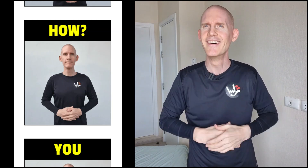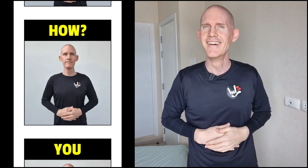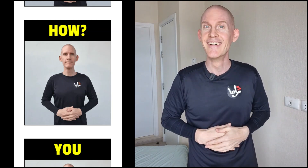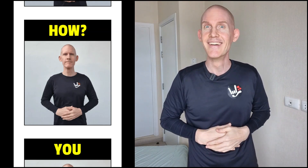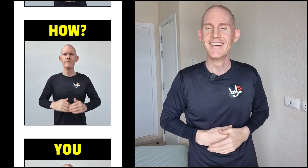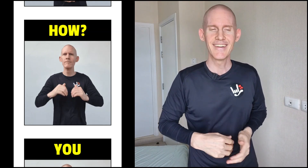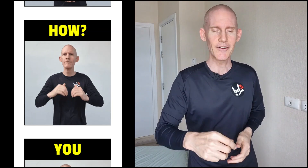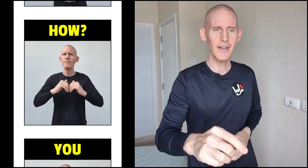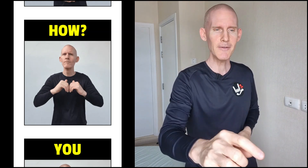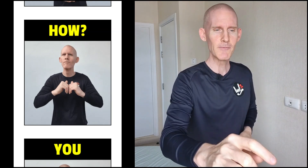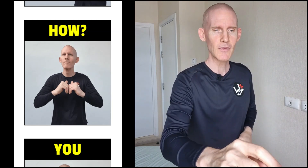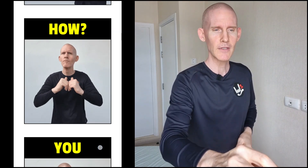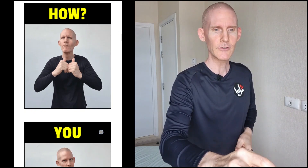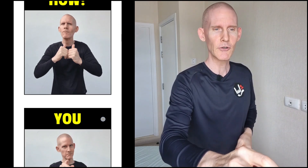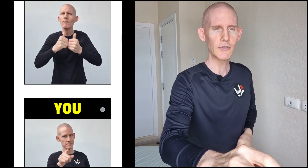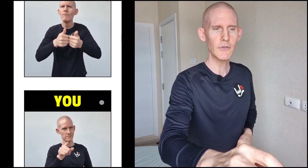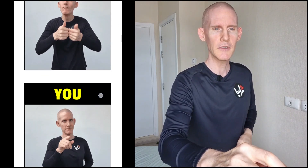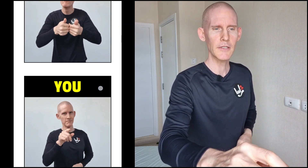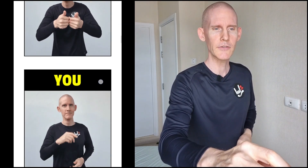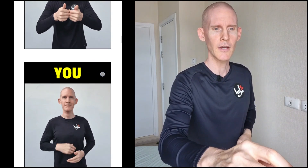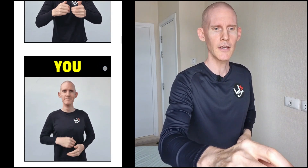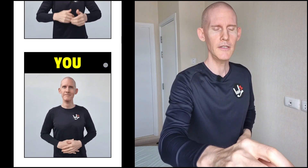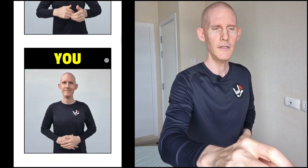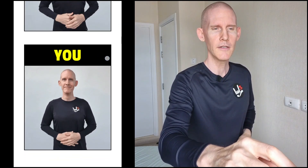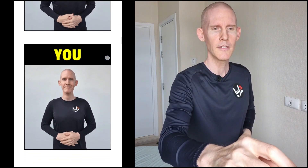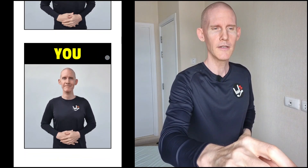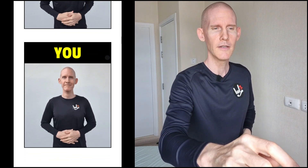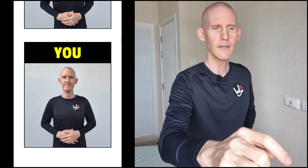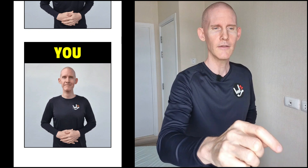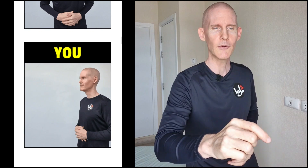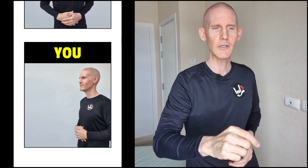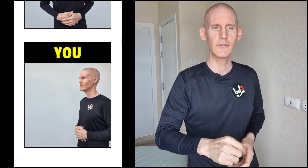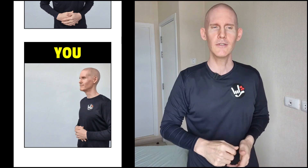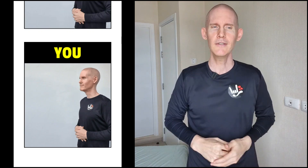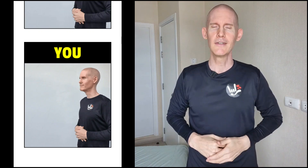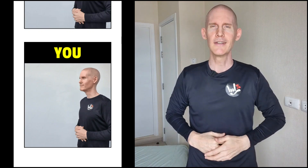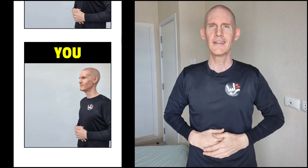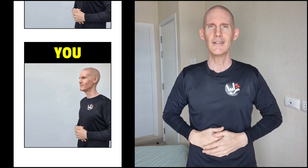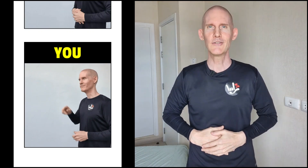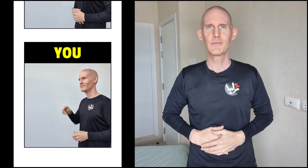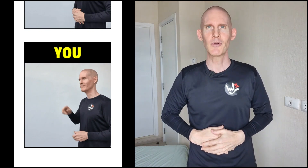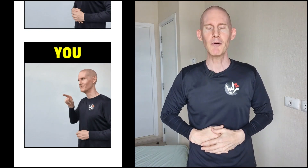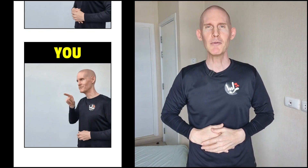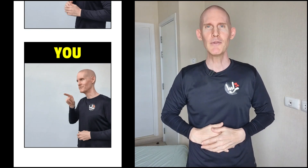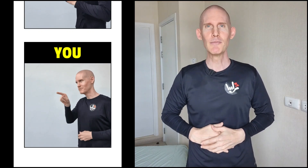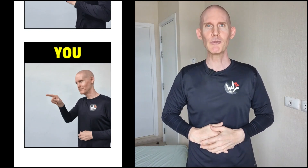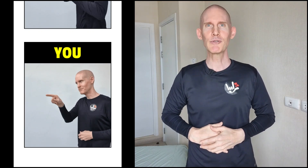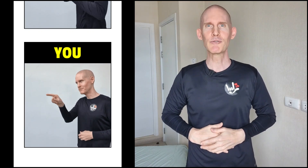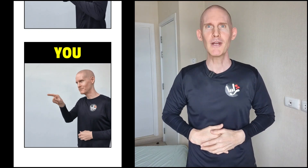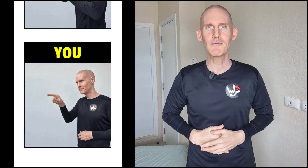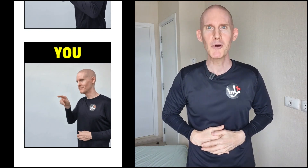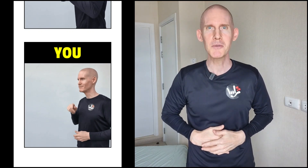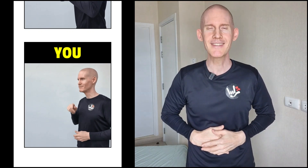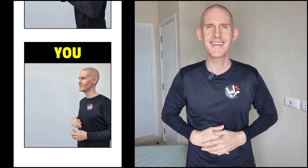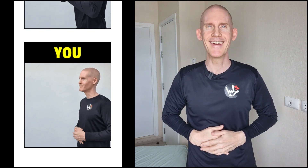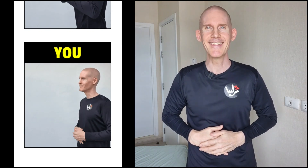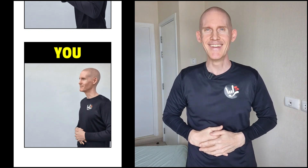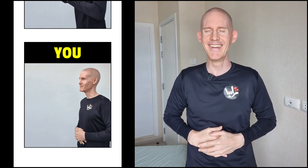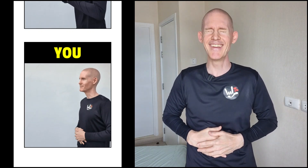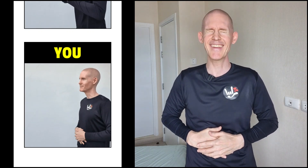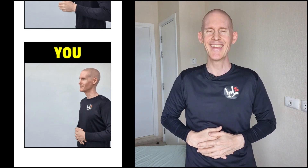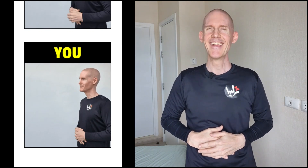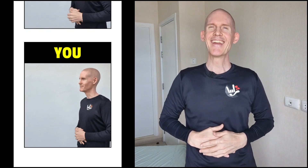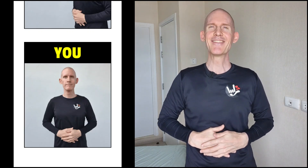How? Okay, let's go to the next sign in the question. It's probably the most straightforward